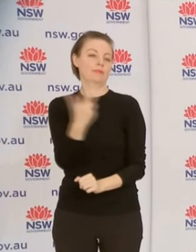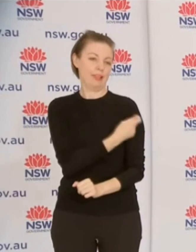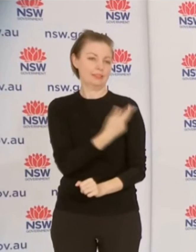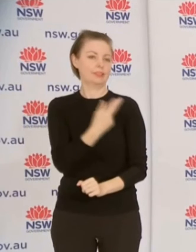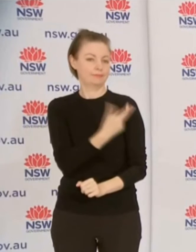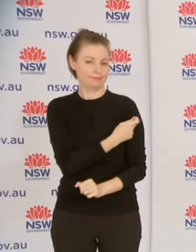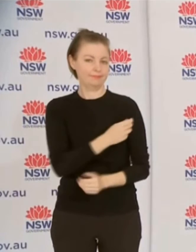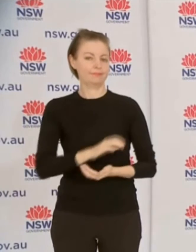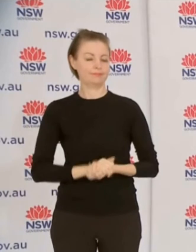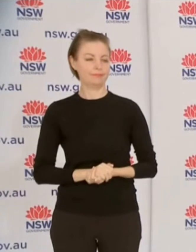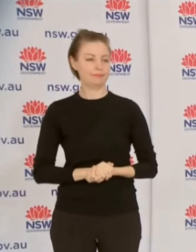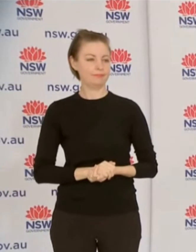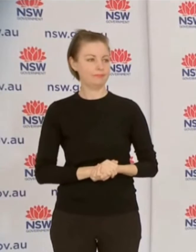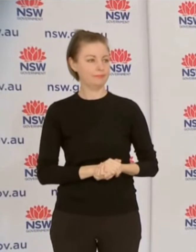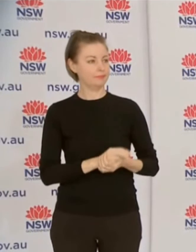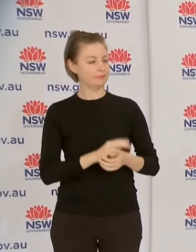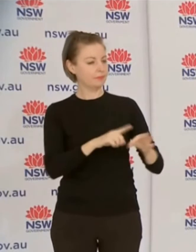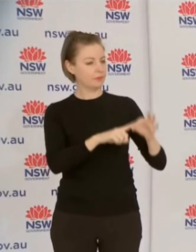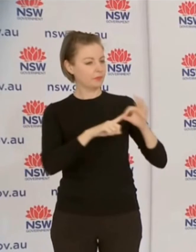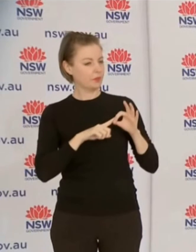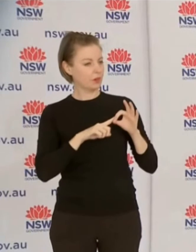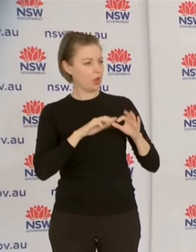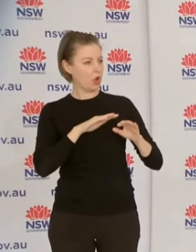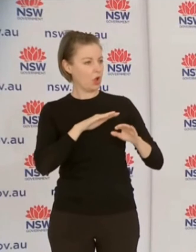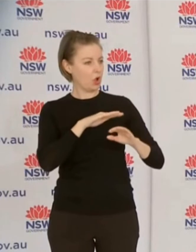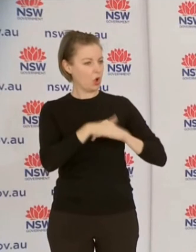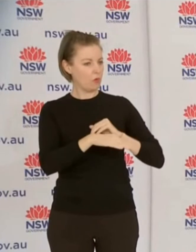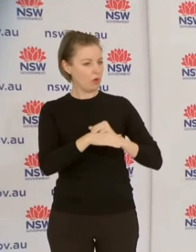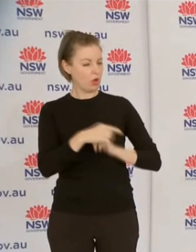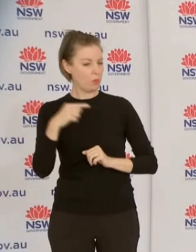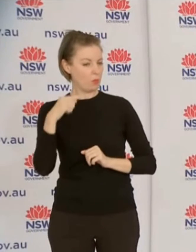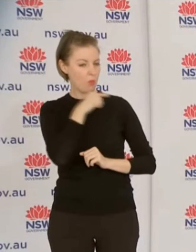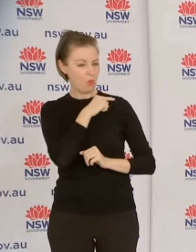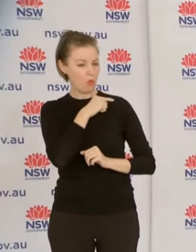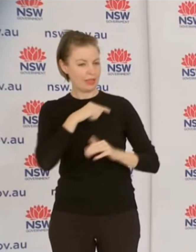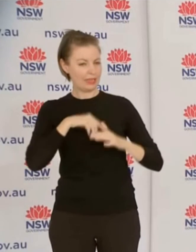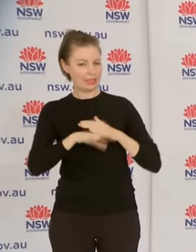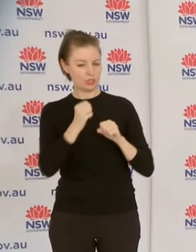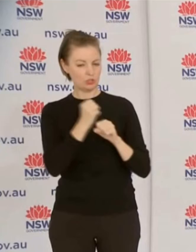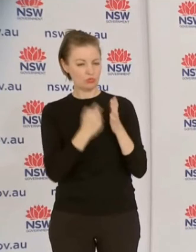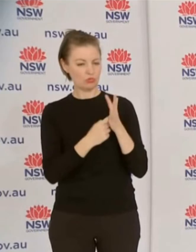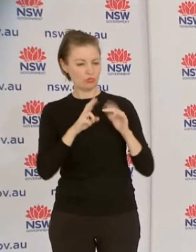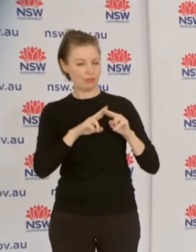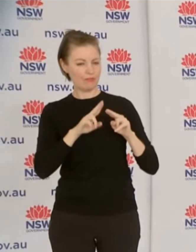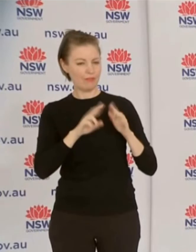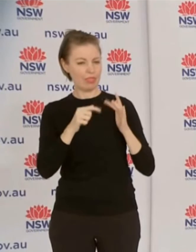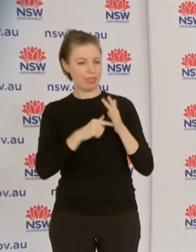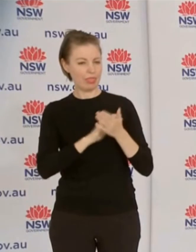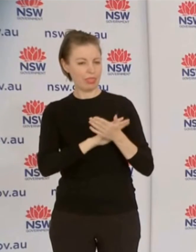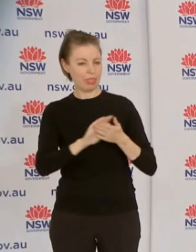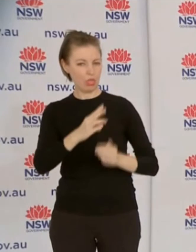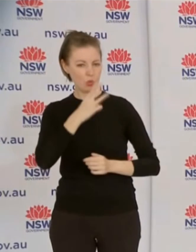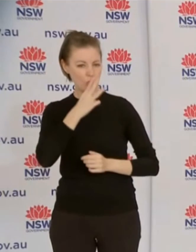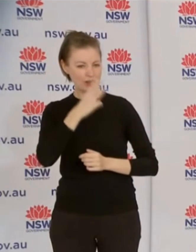Griffith. Are you able to facilitate something with the Queensland Premier, get on the phone to her and ask her for some help? Oh, look, it's always heartbreaking when we see so